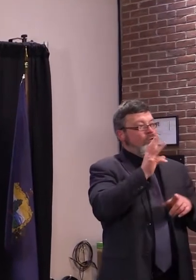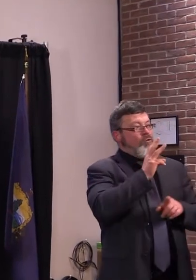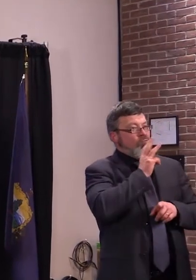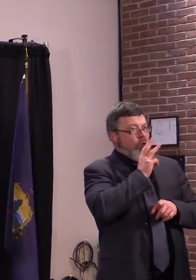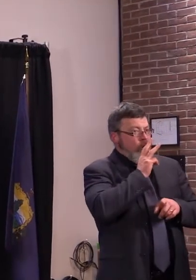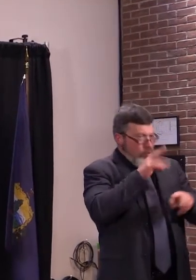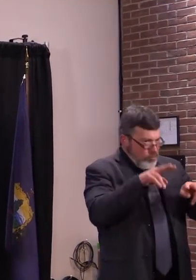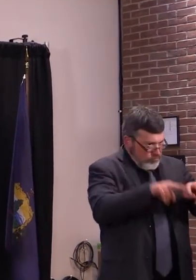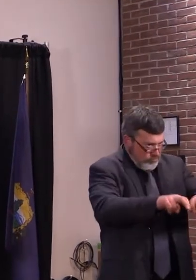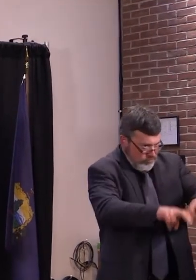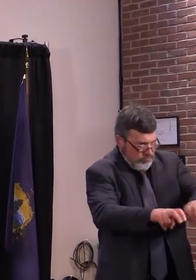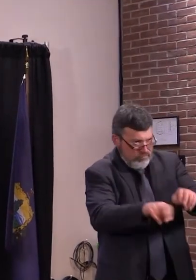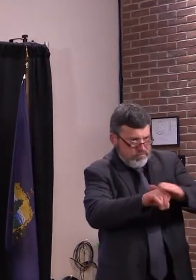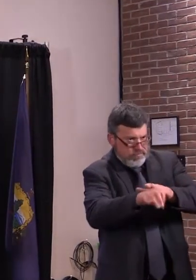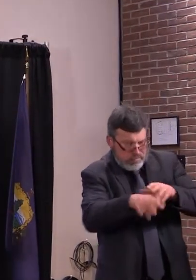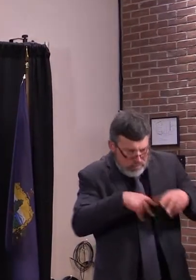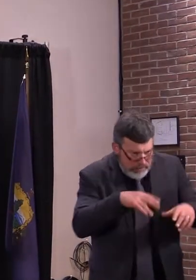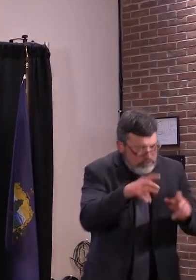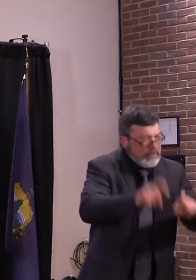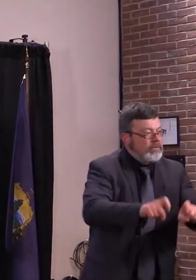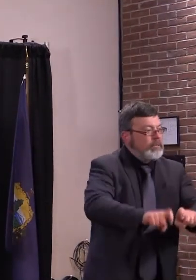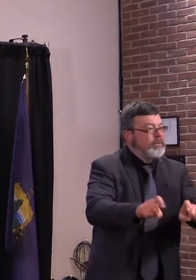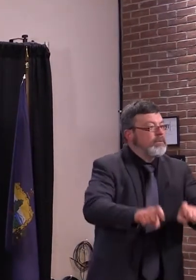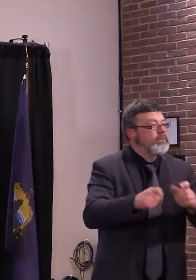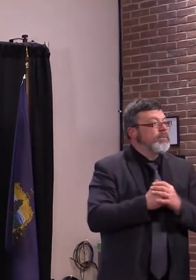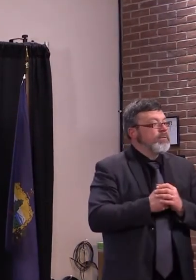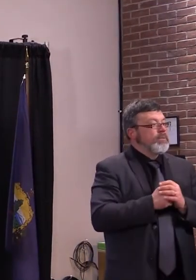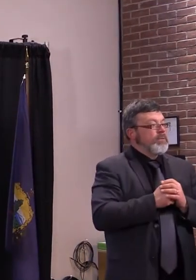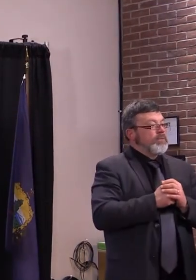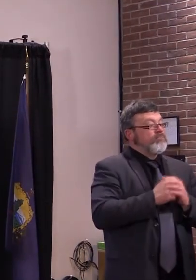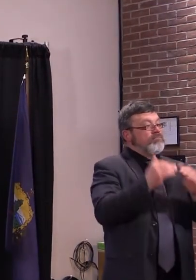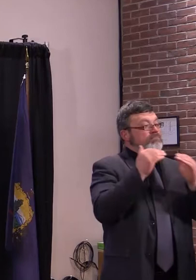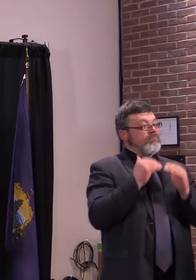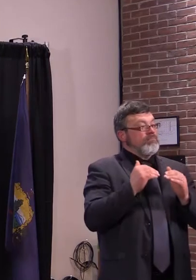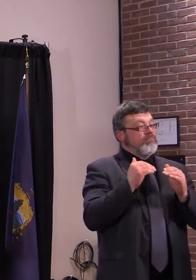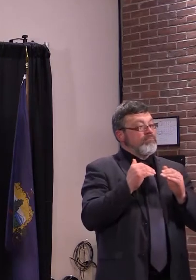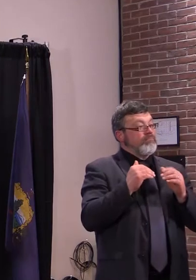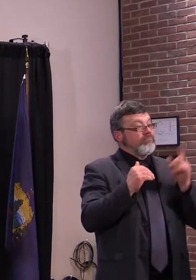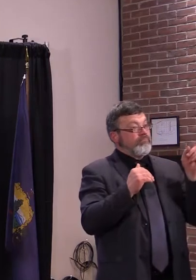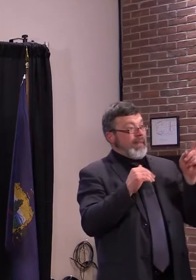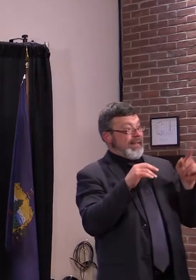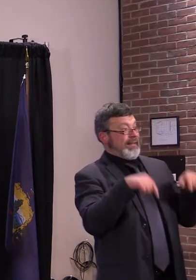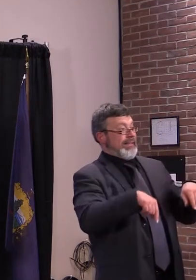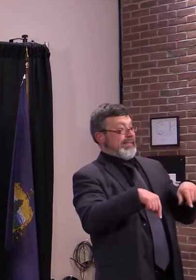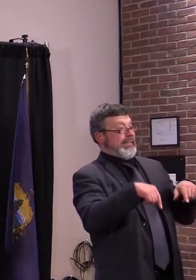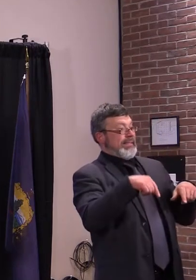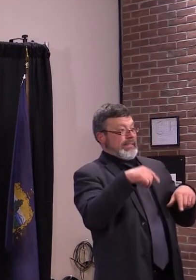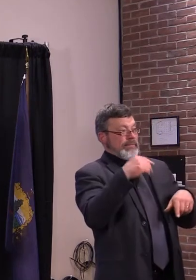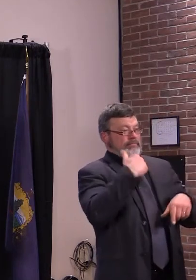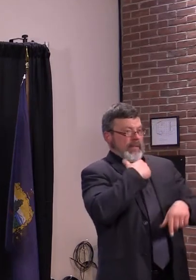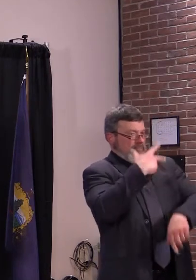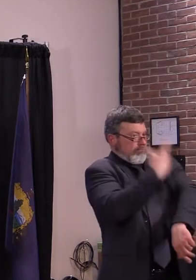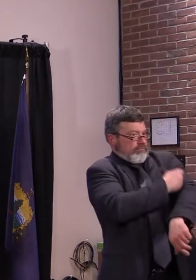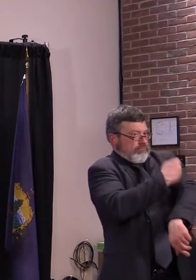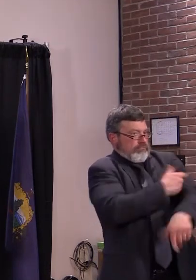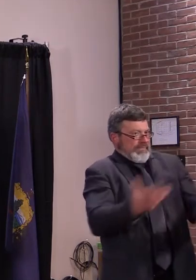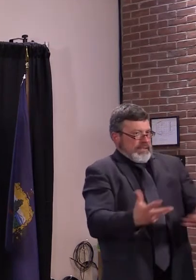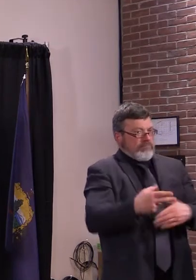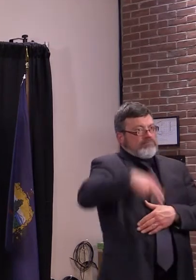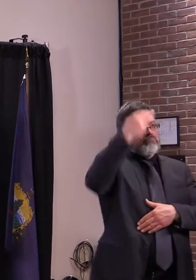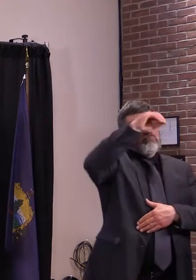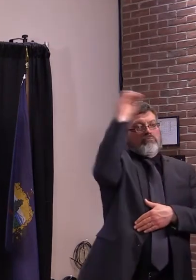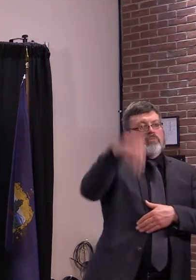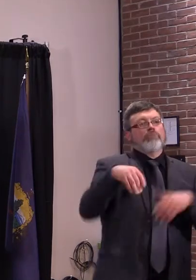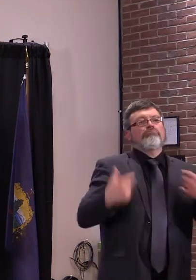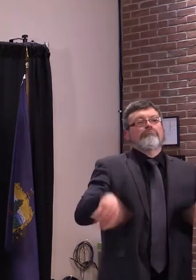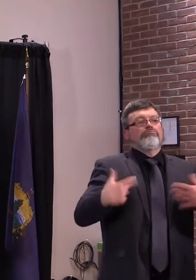modeling projections, and Vermont's continually increasing and high vaccination rate to slowly map out